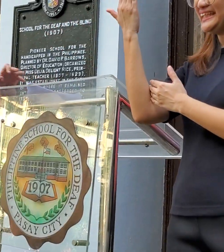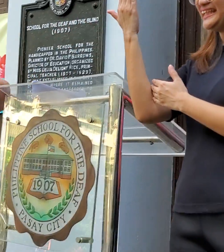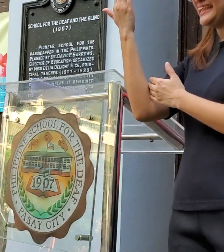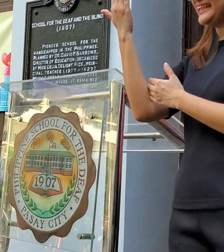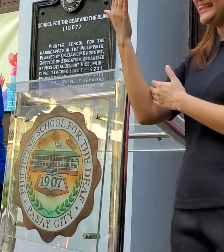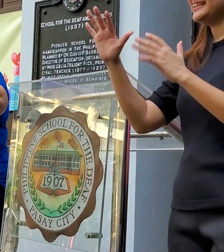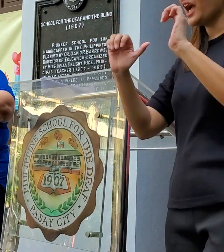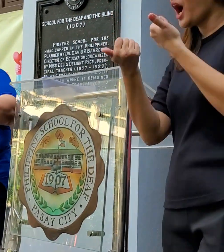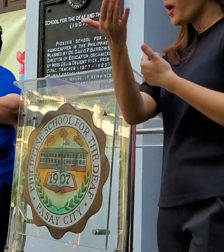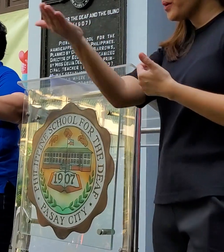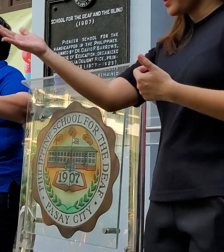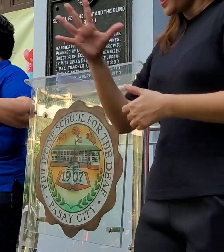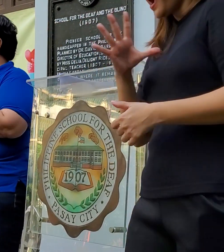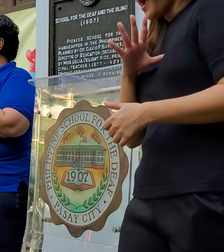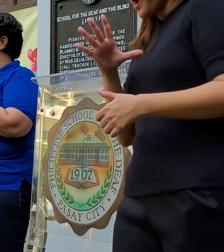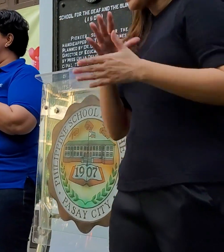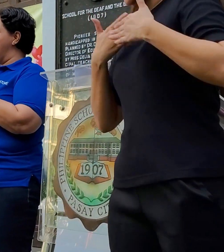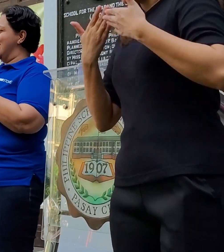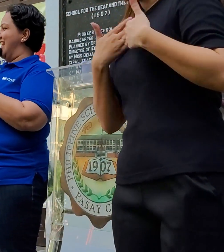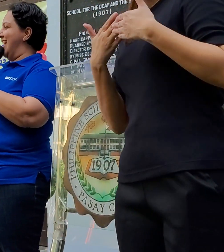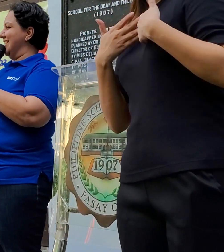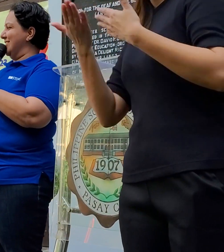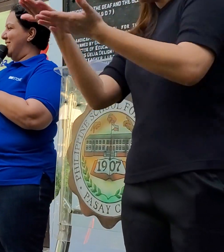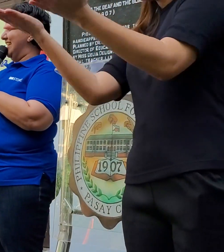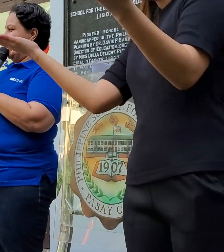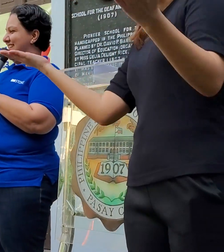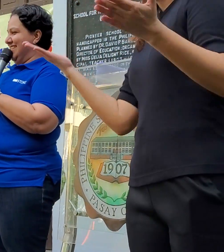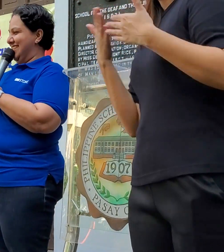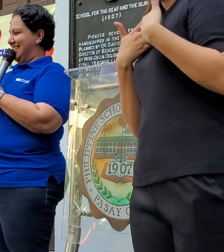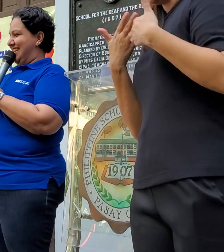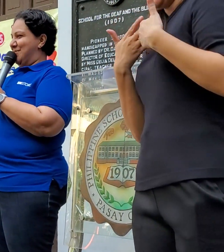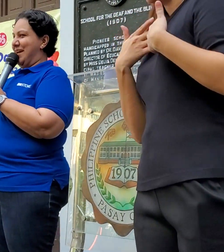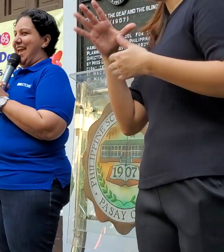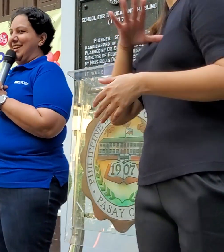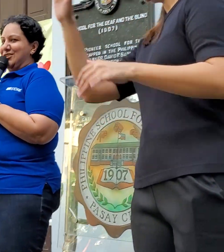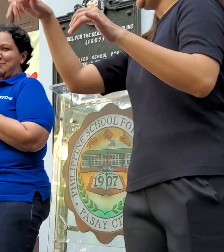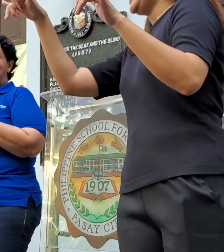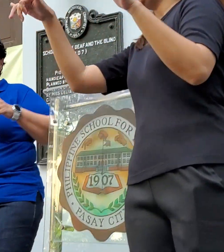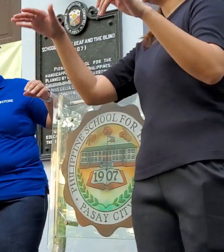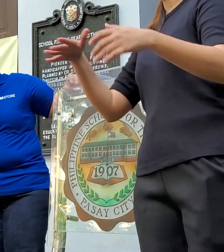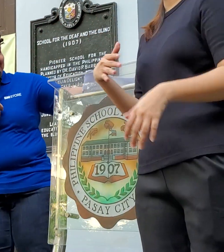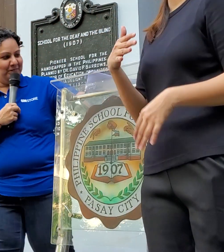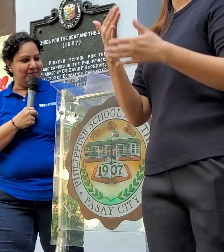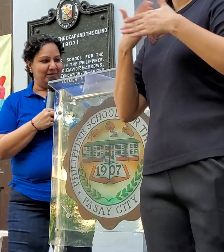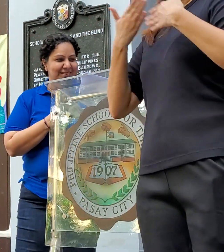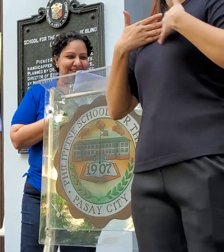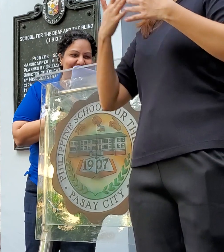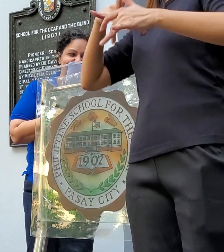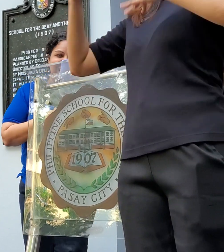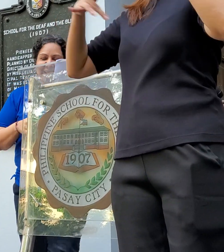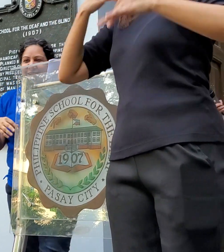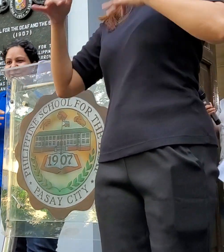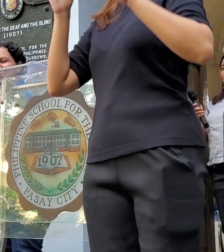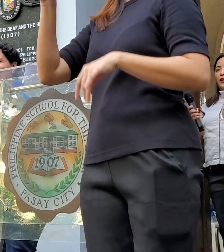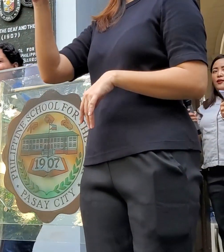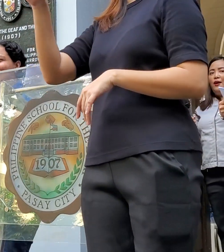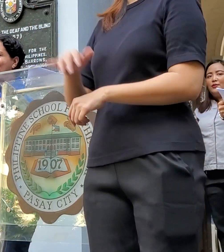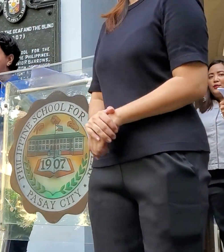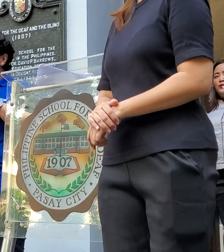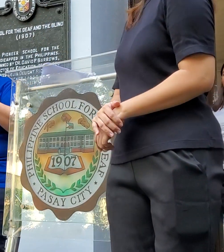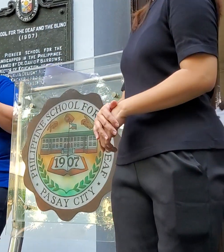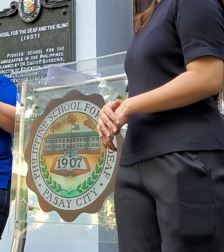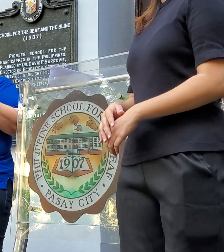How's everyone doing today? Kamusta naman kayong lahat? Okay lang? May energy pa kayo? Okay. So, try